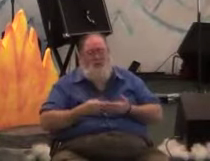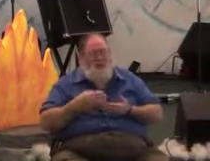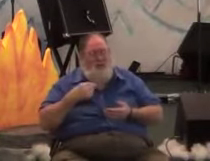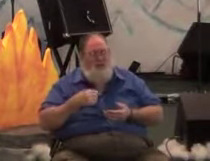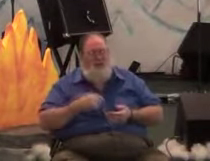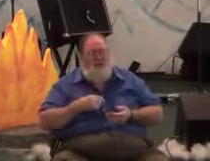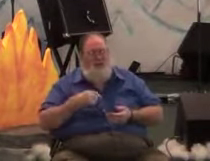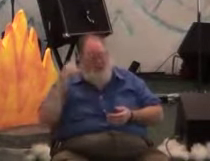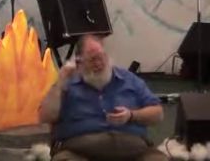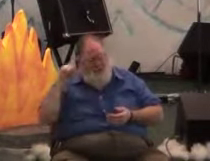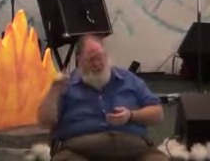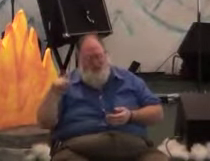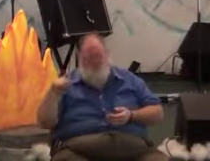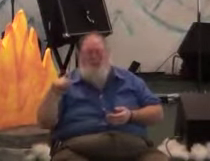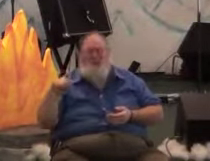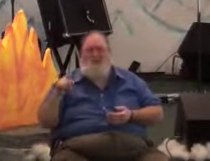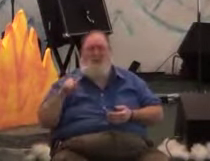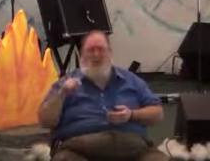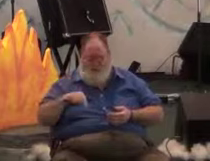the earth so fast it made his head spin.